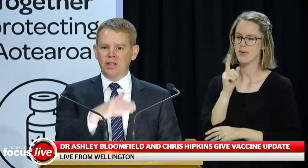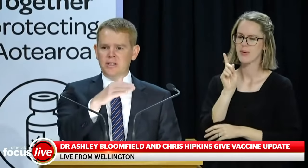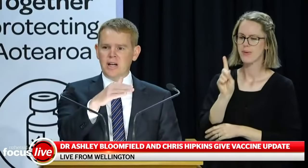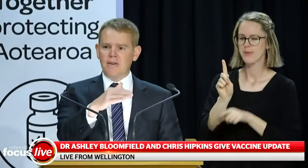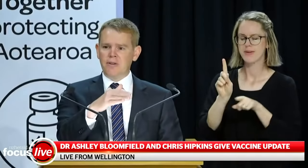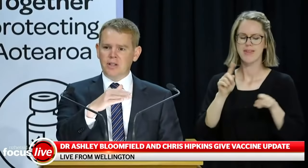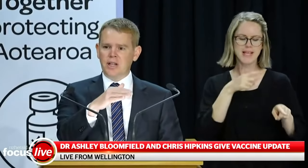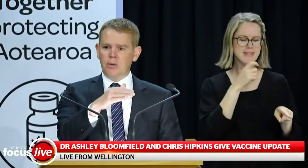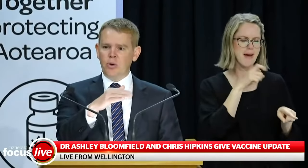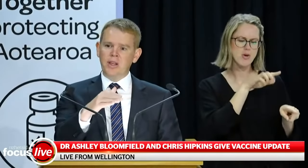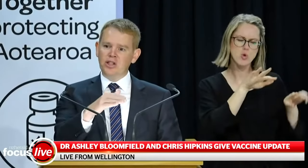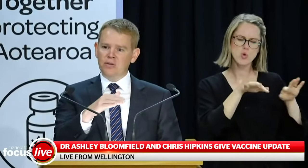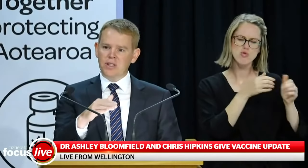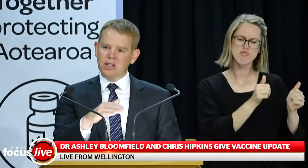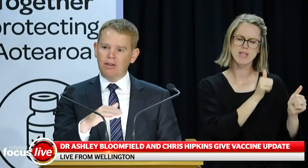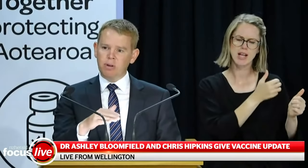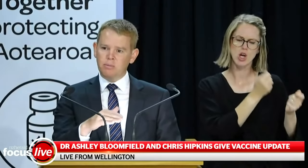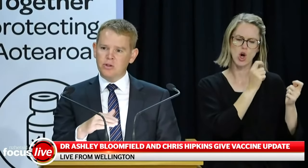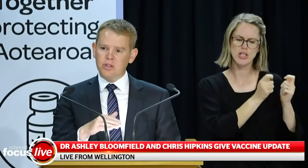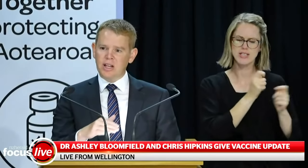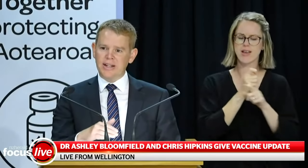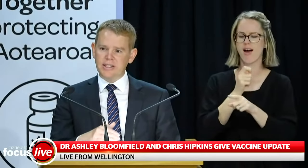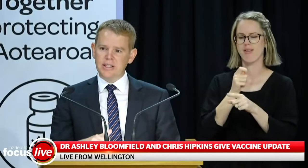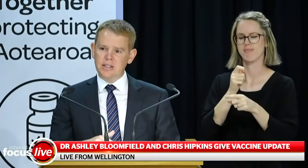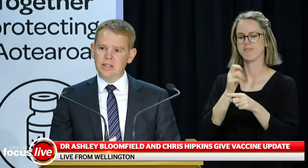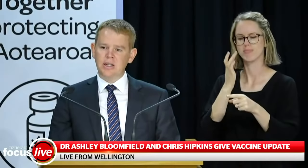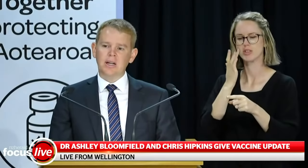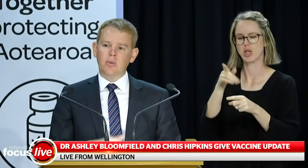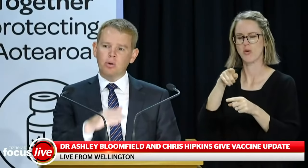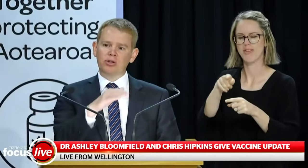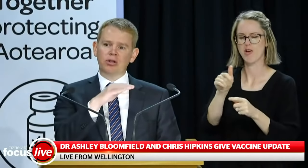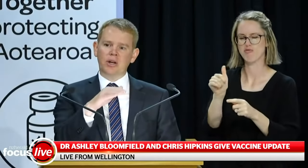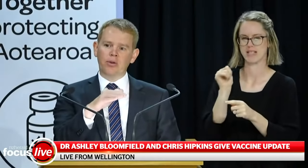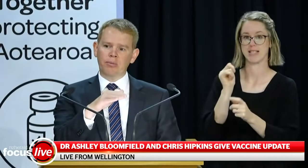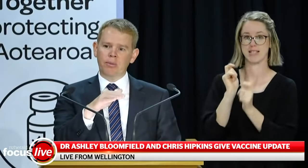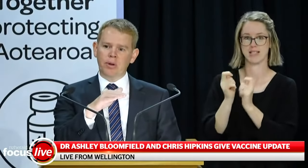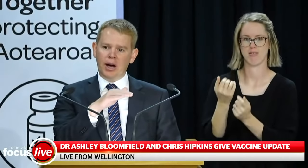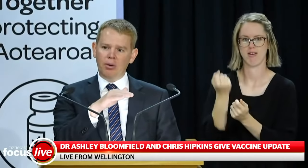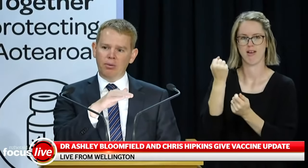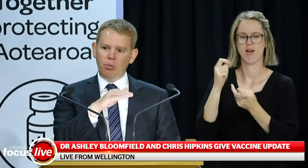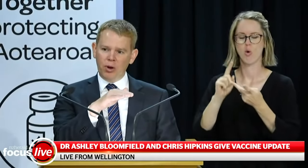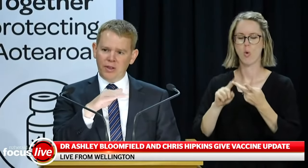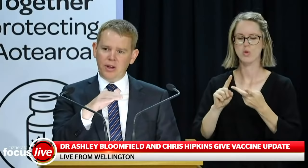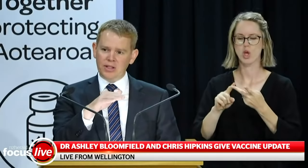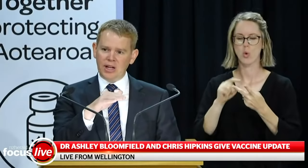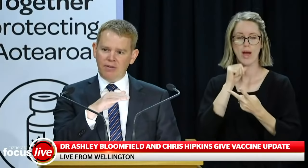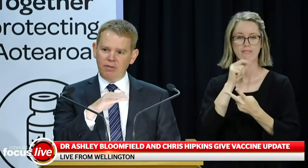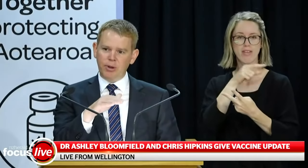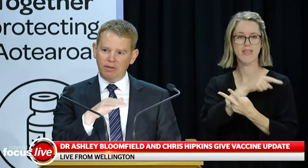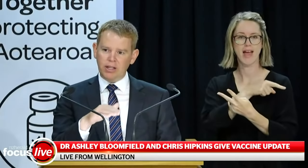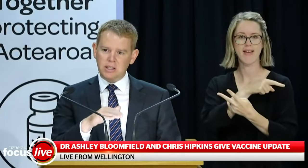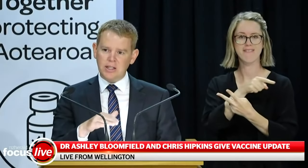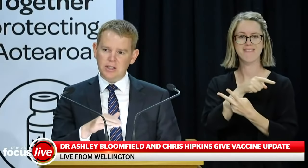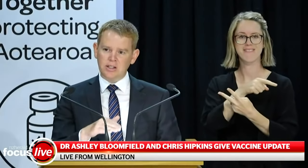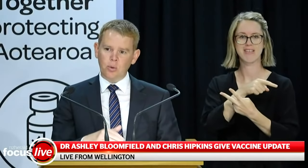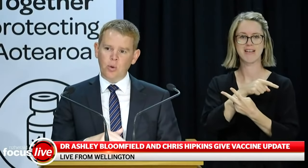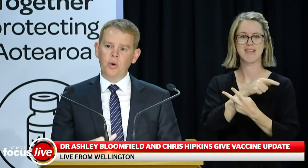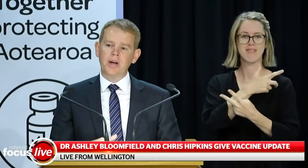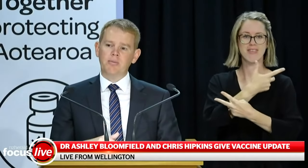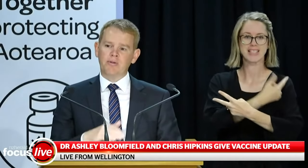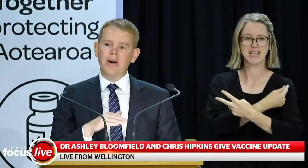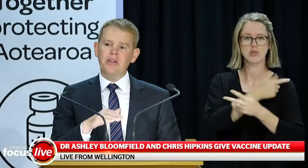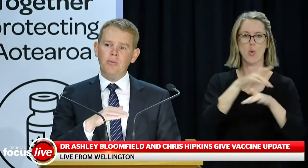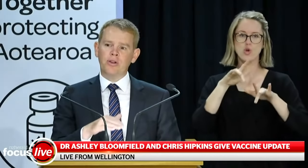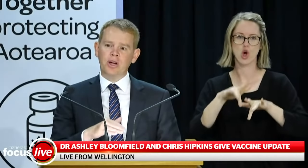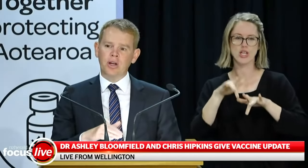look at their staff, it'll tell them when each of their staff members was last tested. It will also tell them whether their staff have been vaccinated. So it